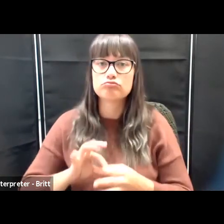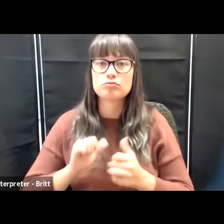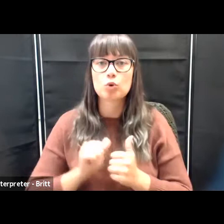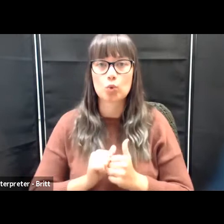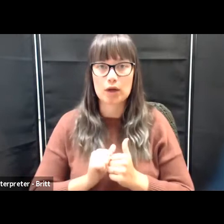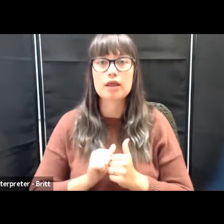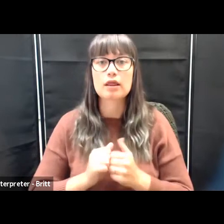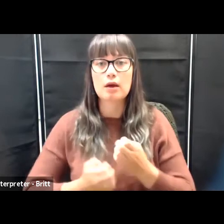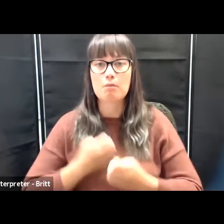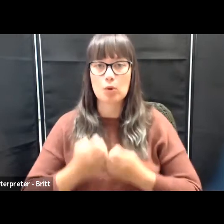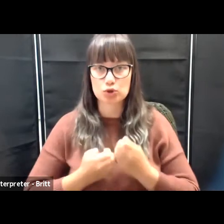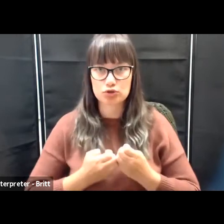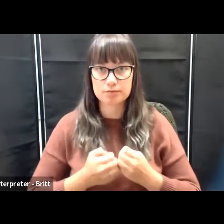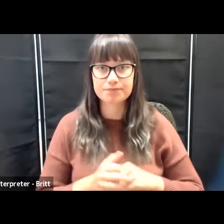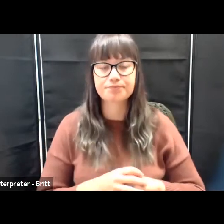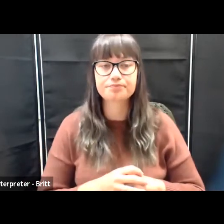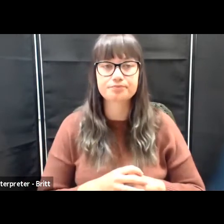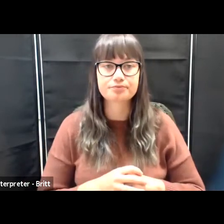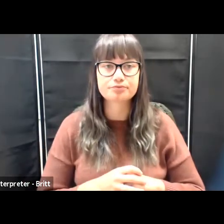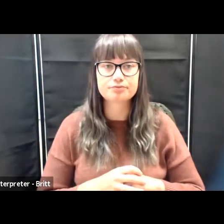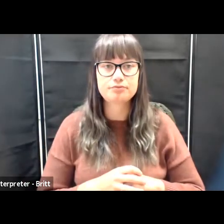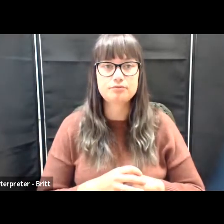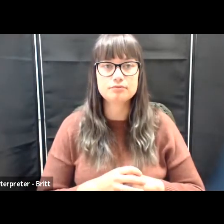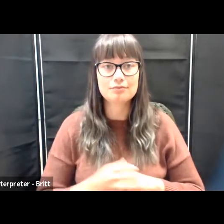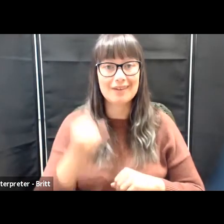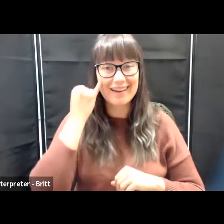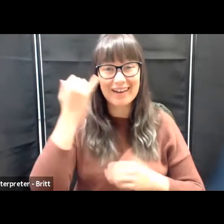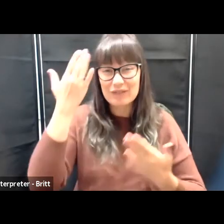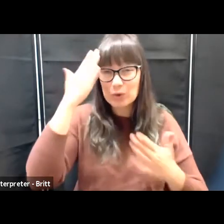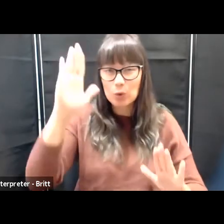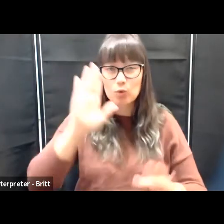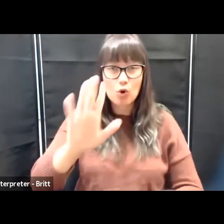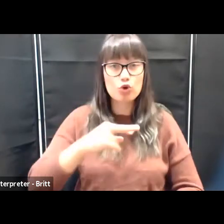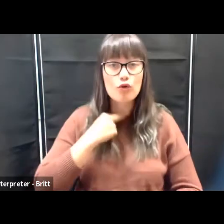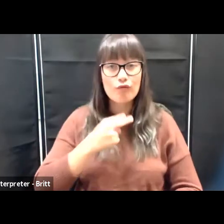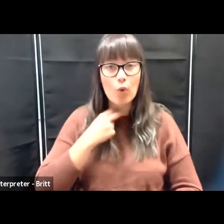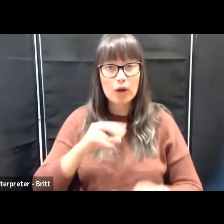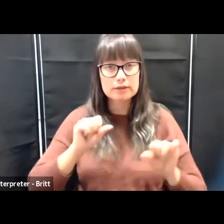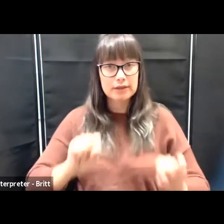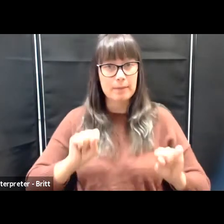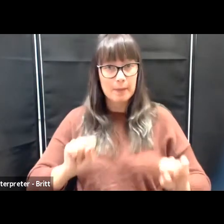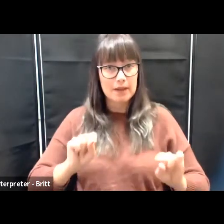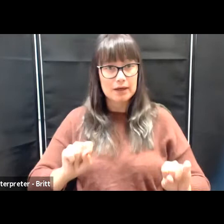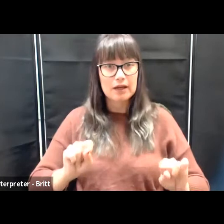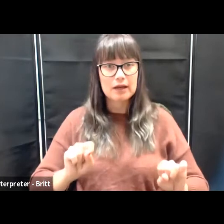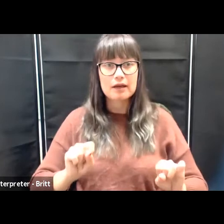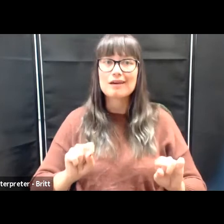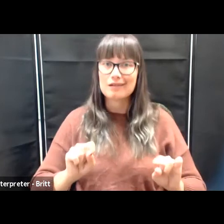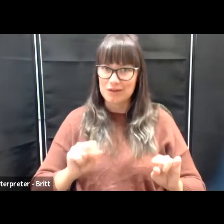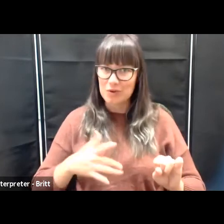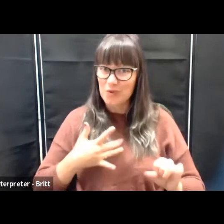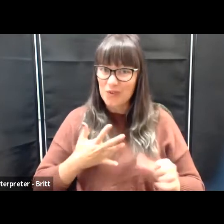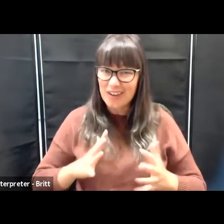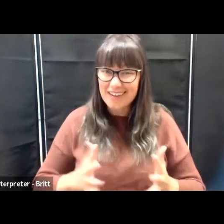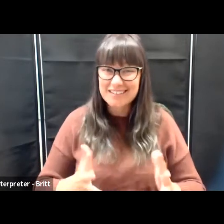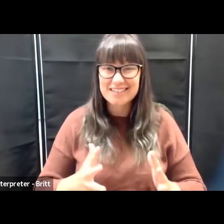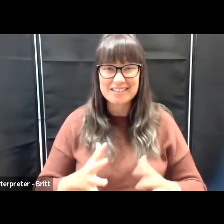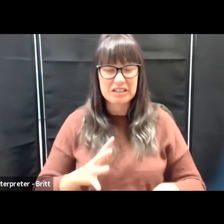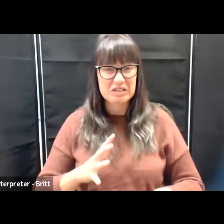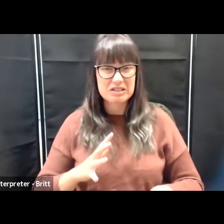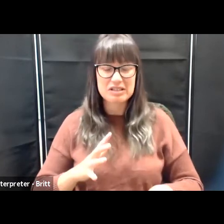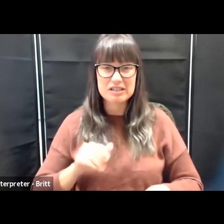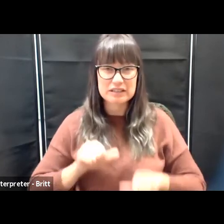with. So if you don't know what your voice is capable of, then there can be anxiety and a lot of